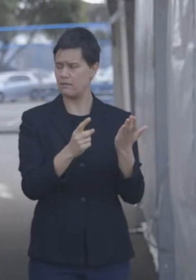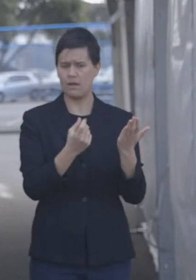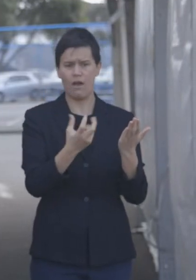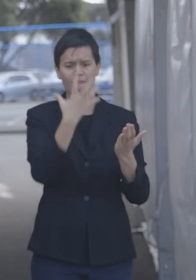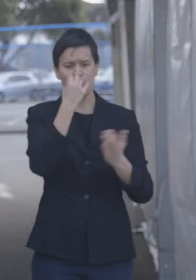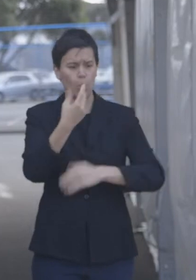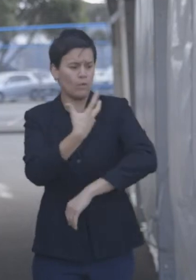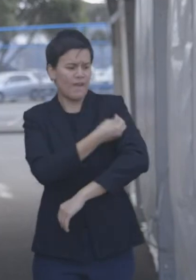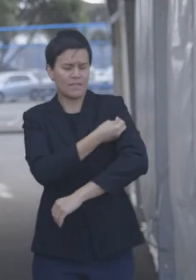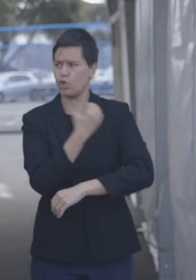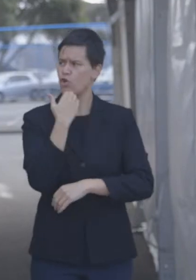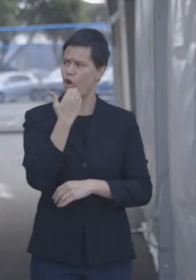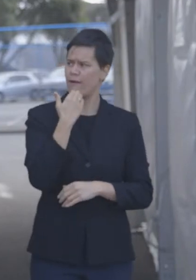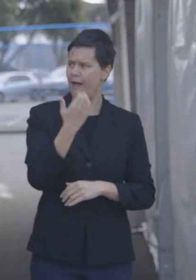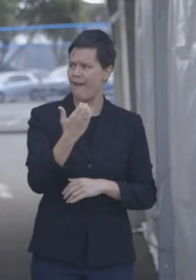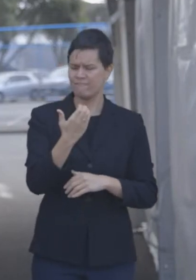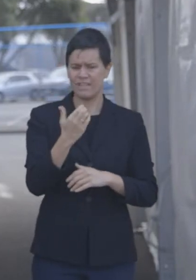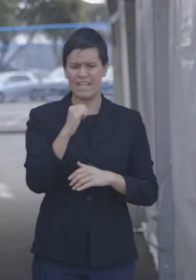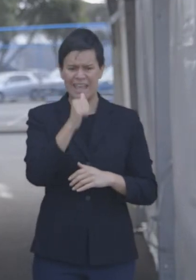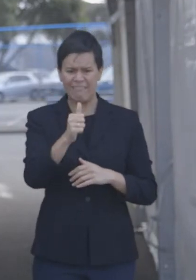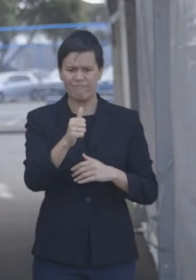can't be delivered.